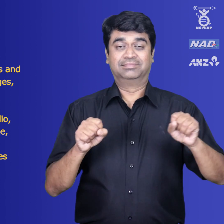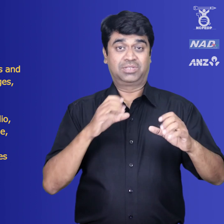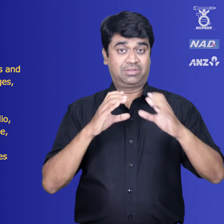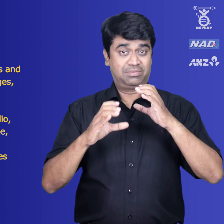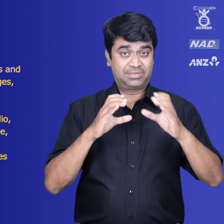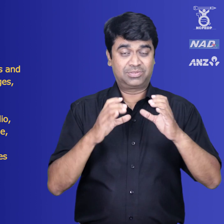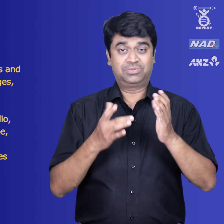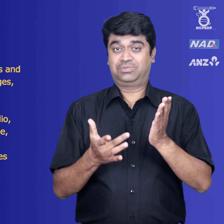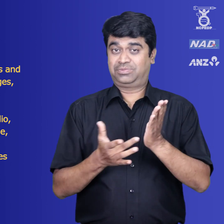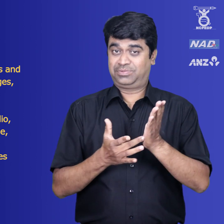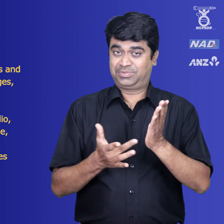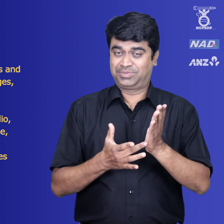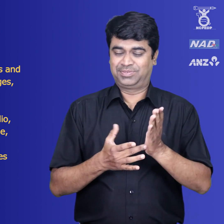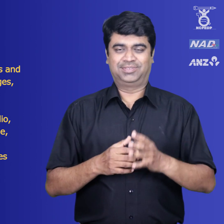technology.